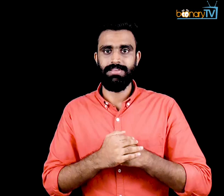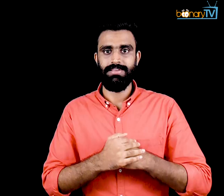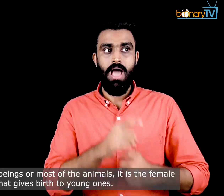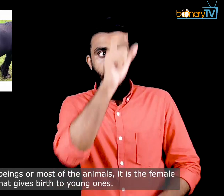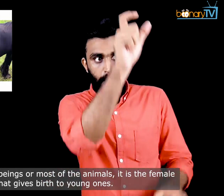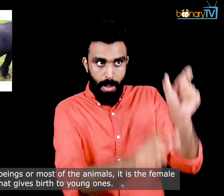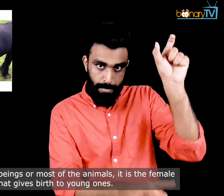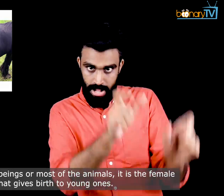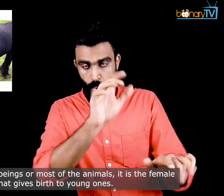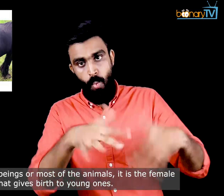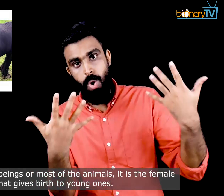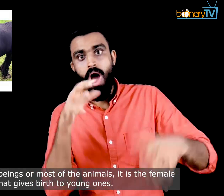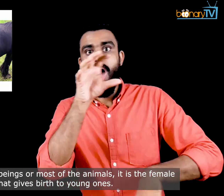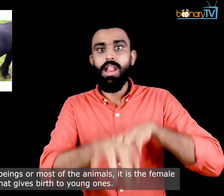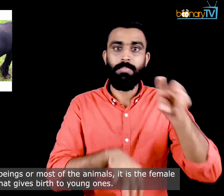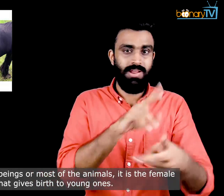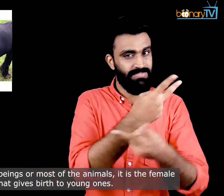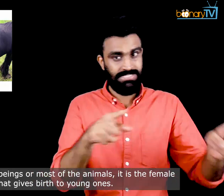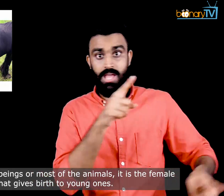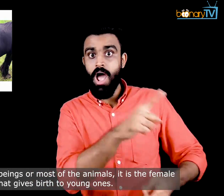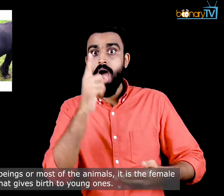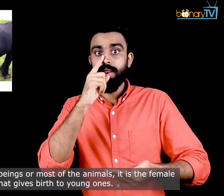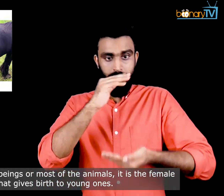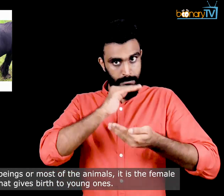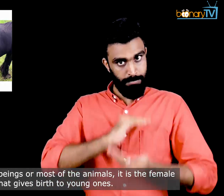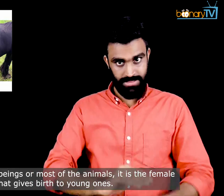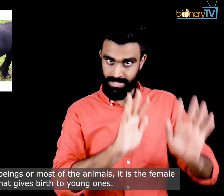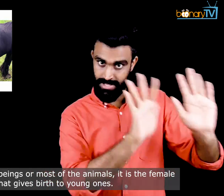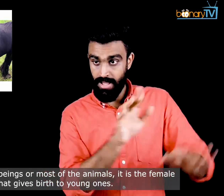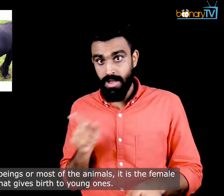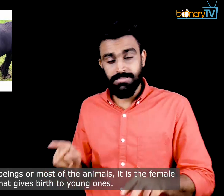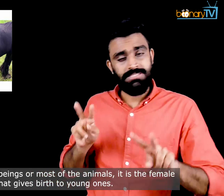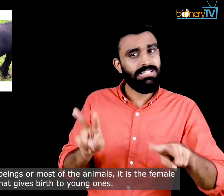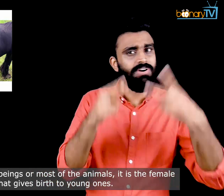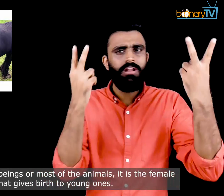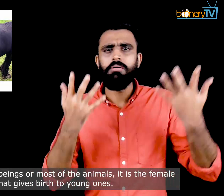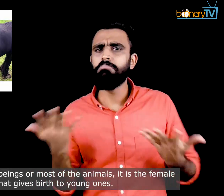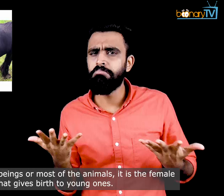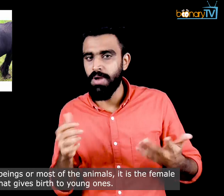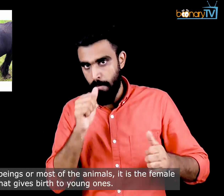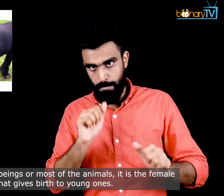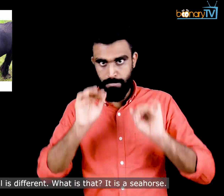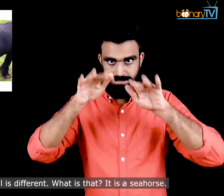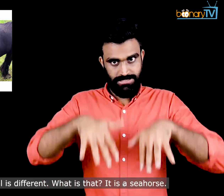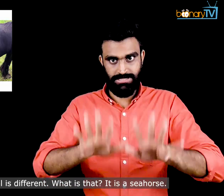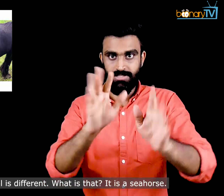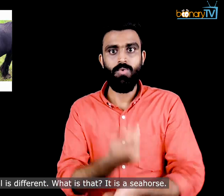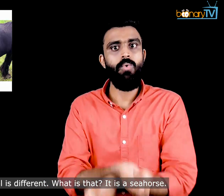Whether human beings or most of the animals, it is the female that gives birth to young ones. But one animal is